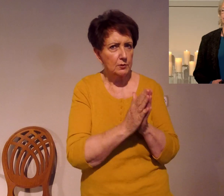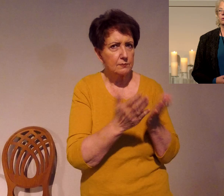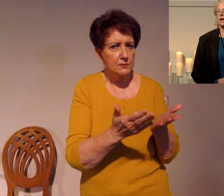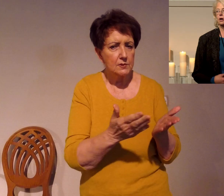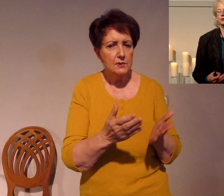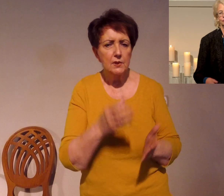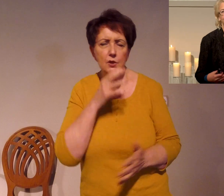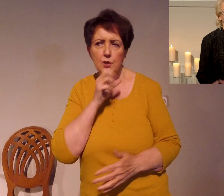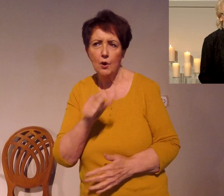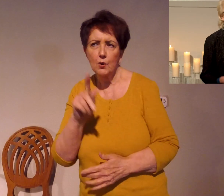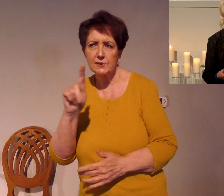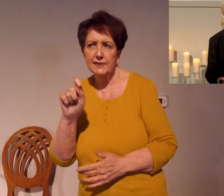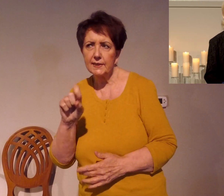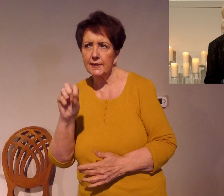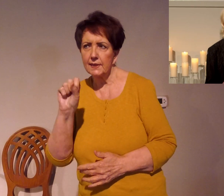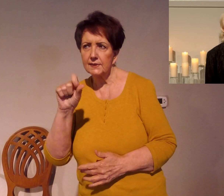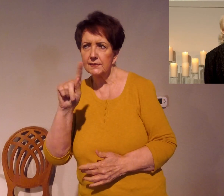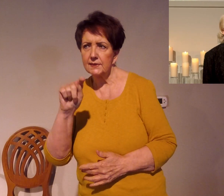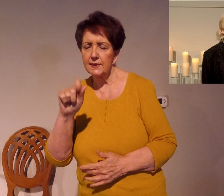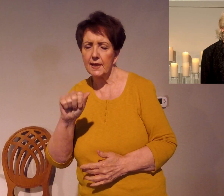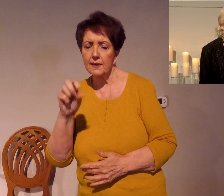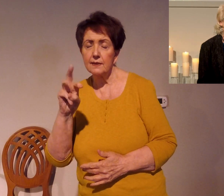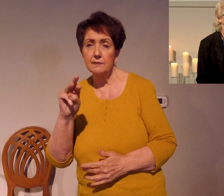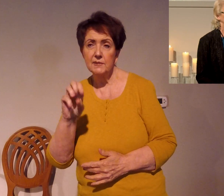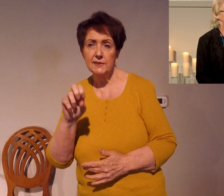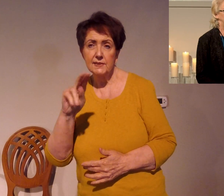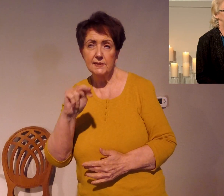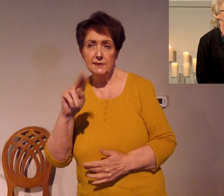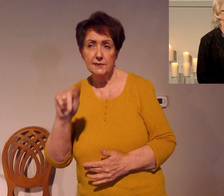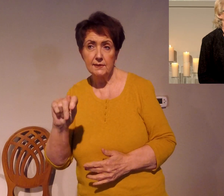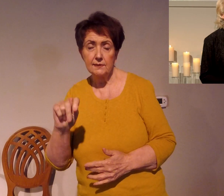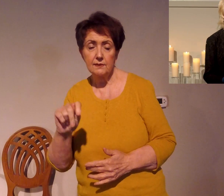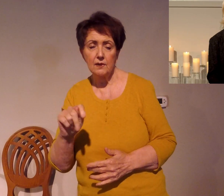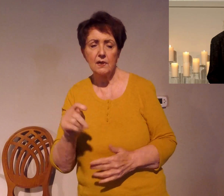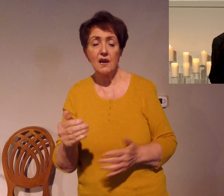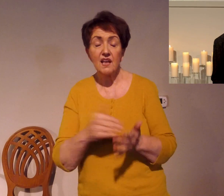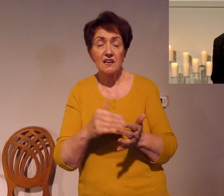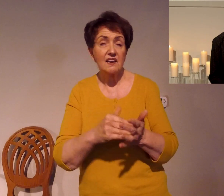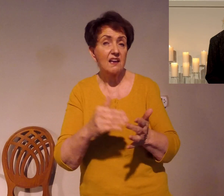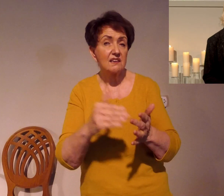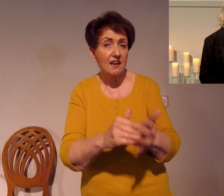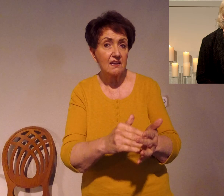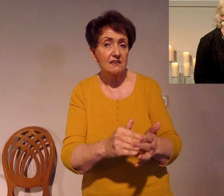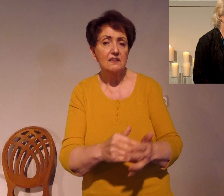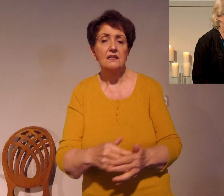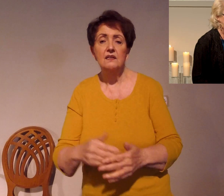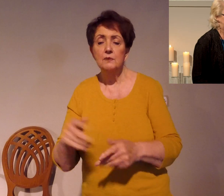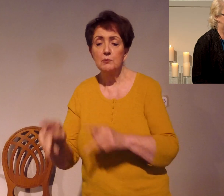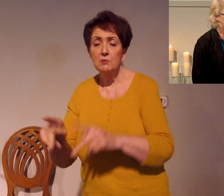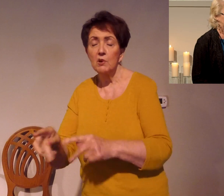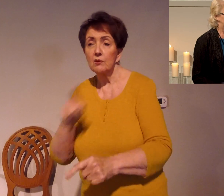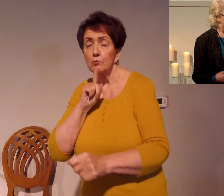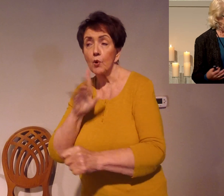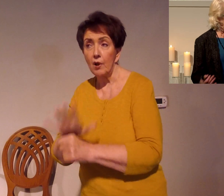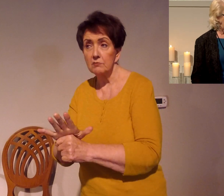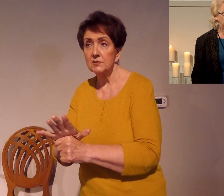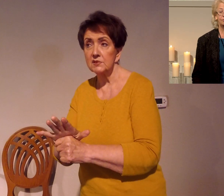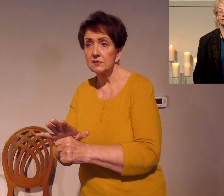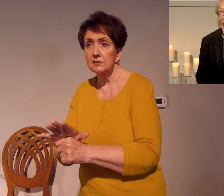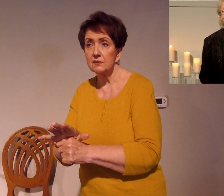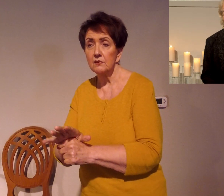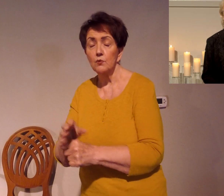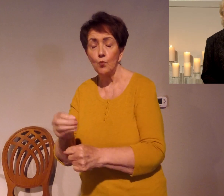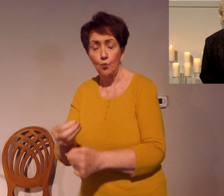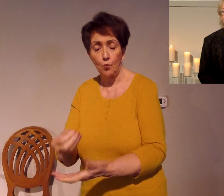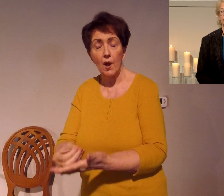Testament, right, over and over and over again, humanity is promised